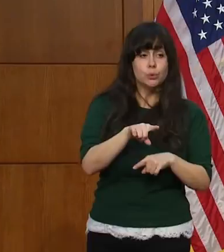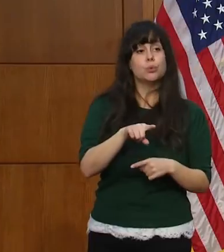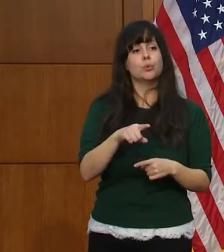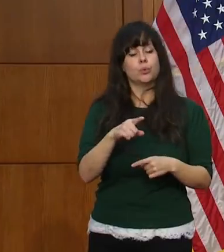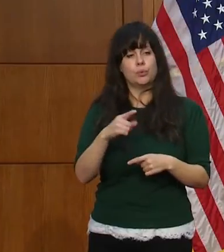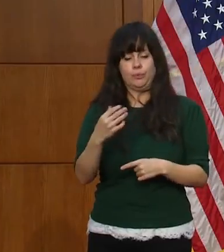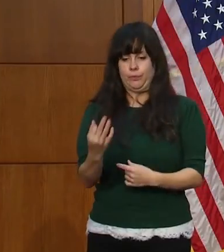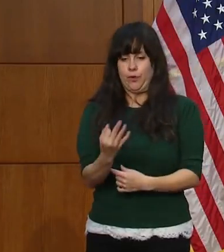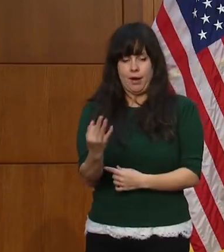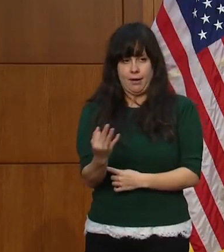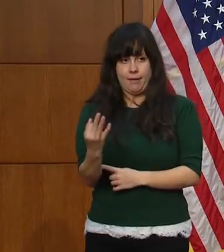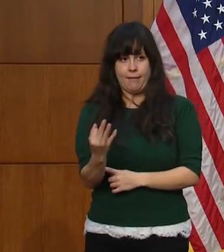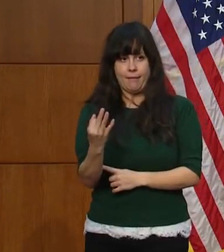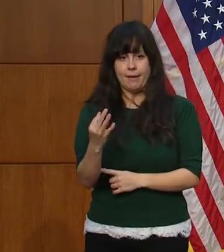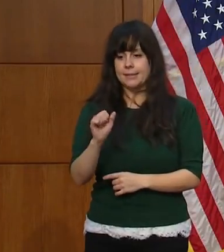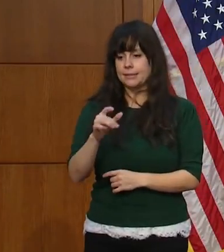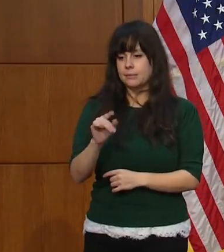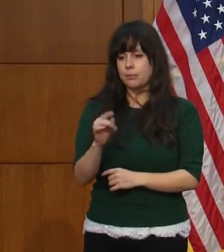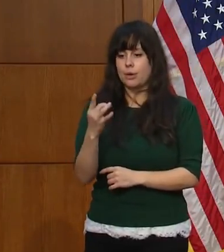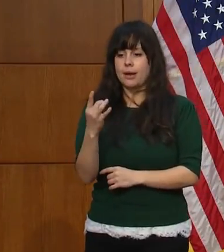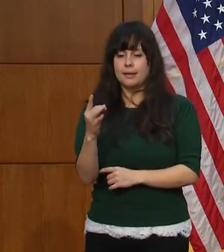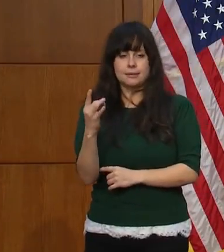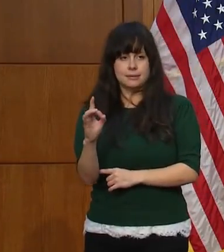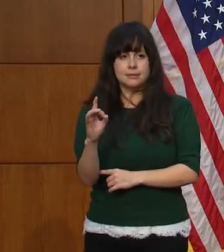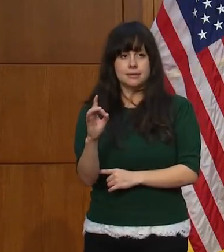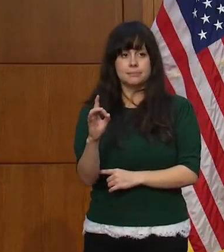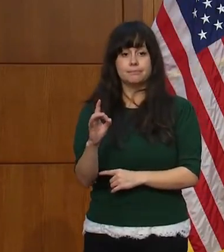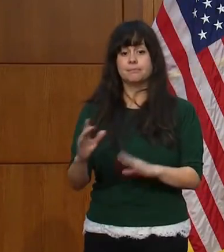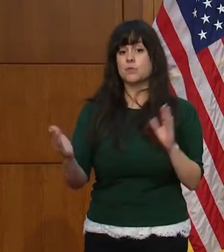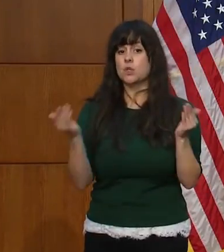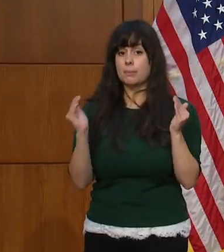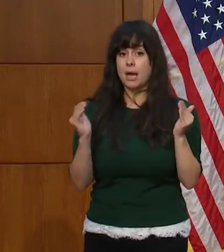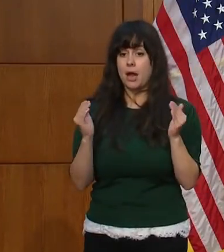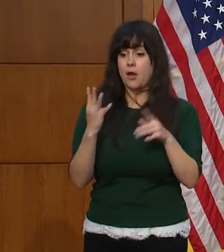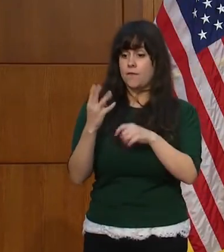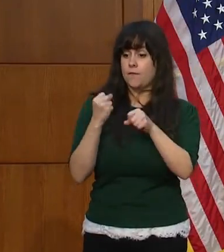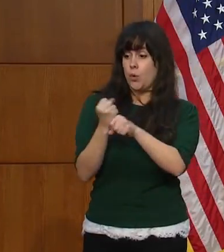September. For comparison, 4 years ago,